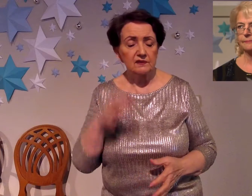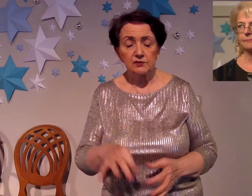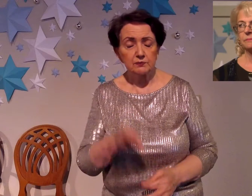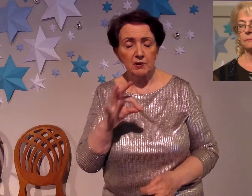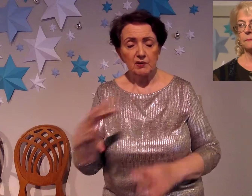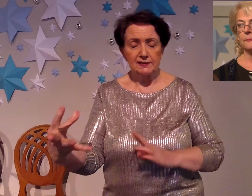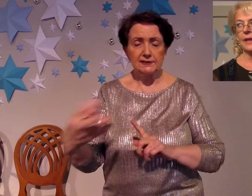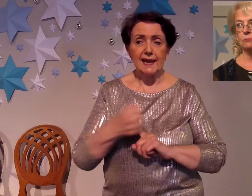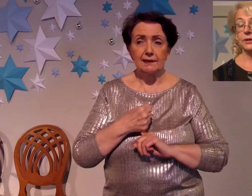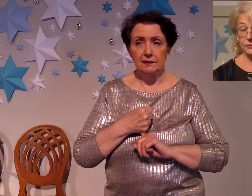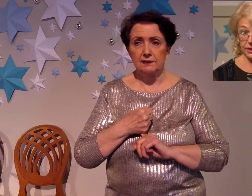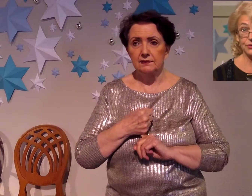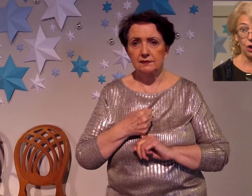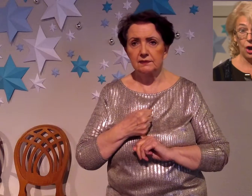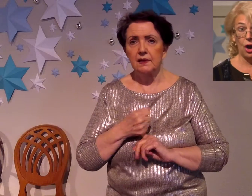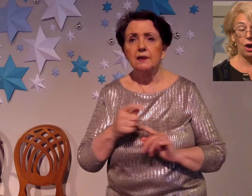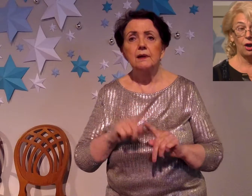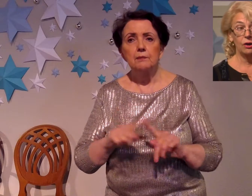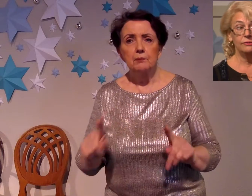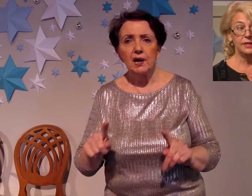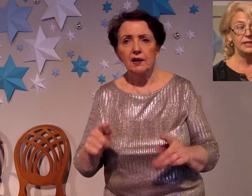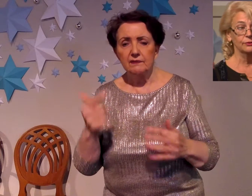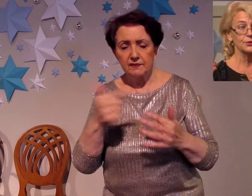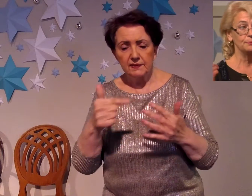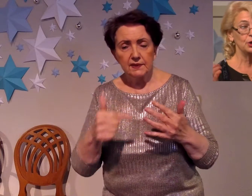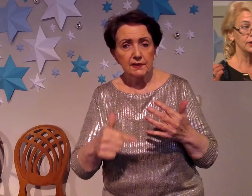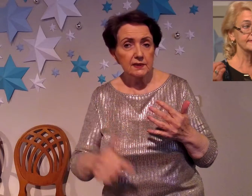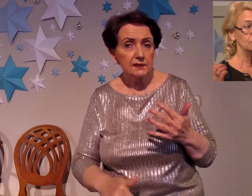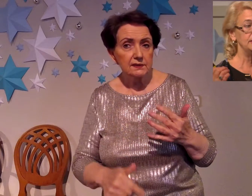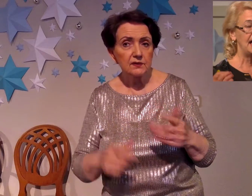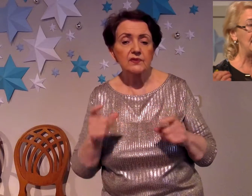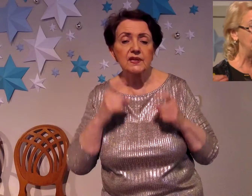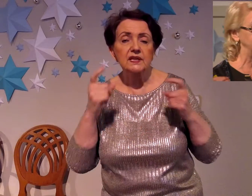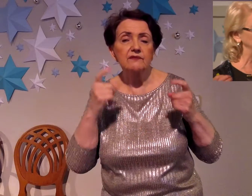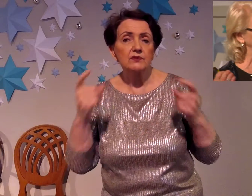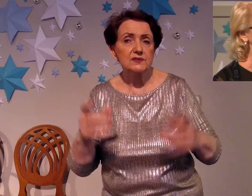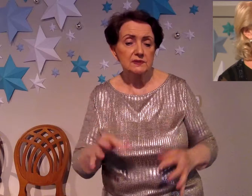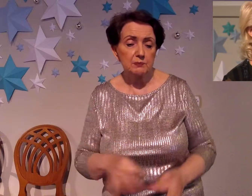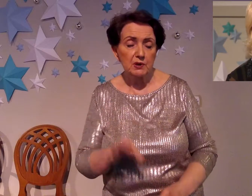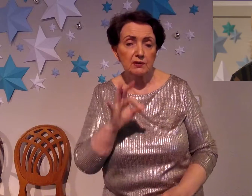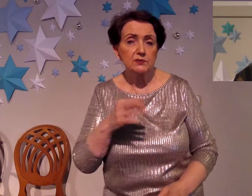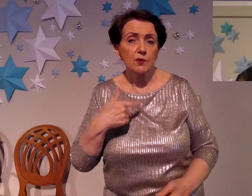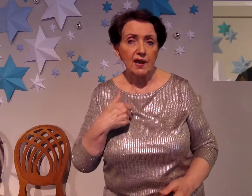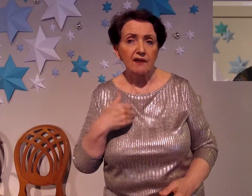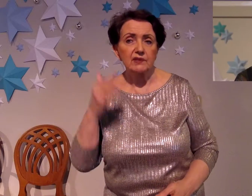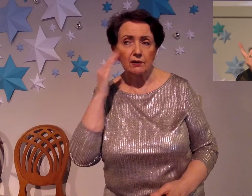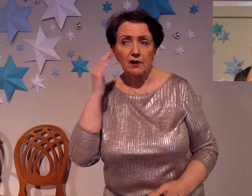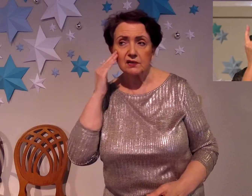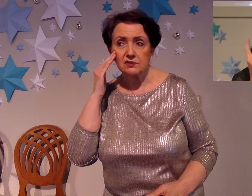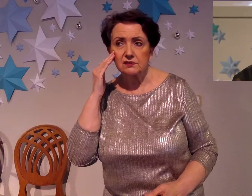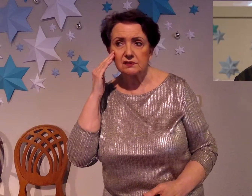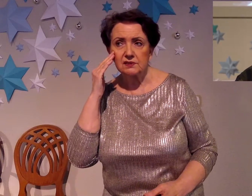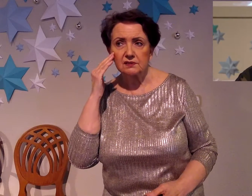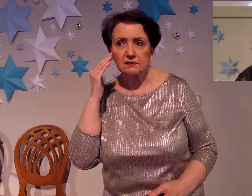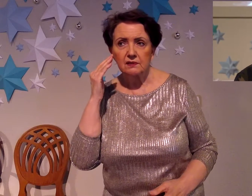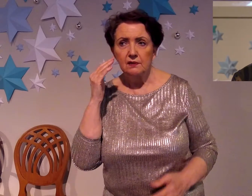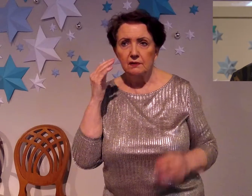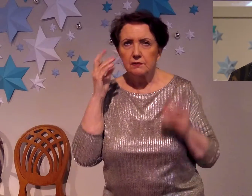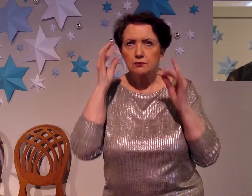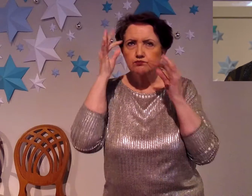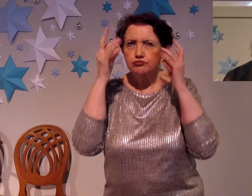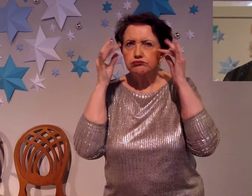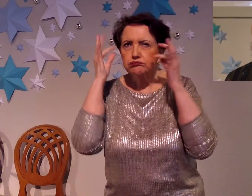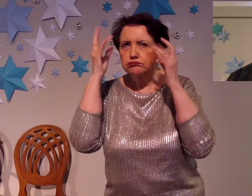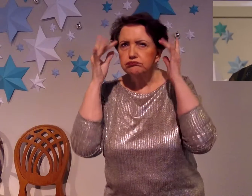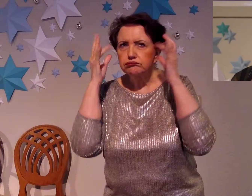us. But these are the evil spirits that we have in our consciousness that are roaming around in